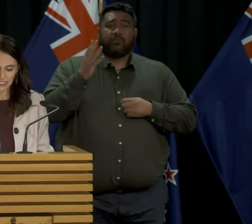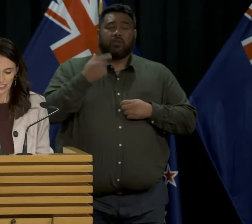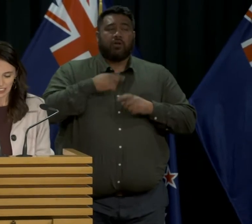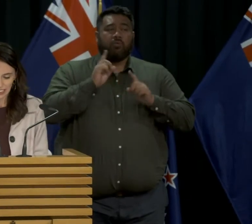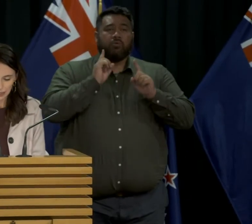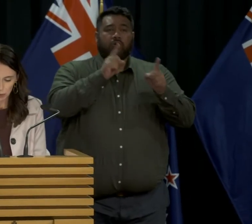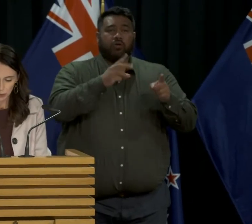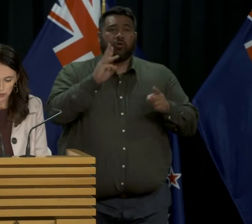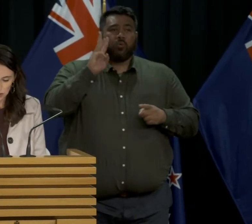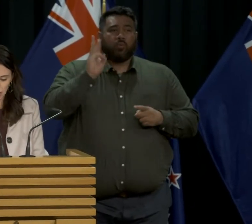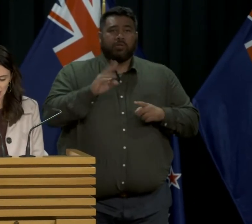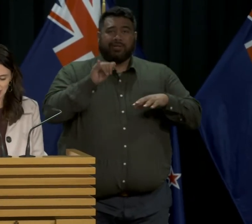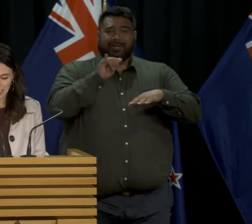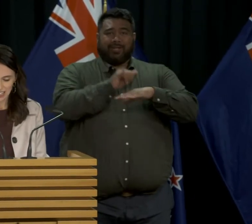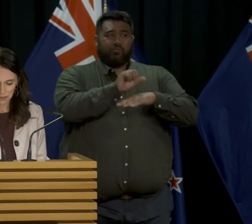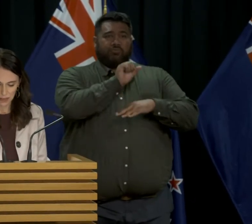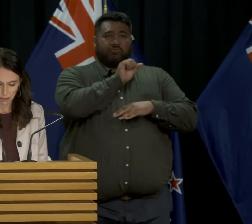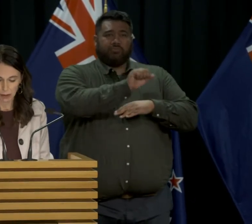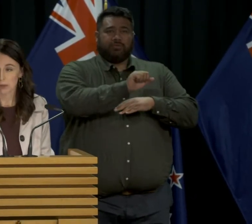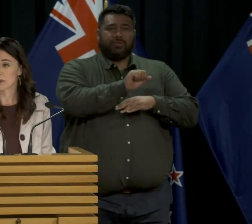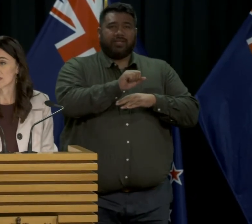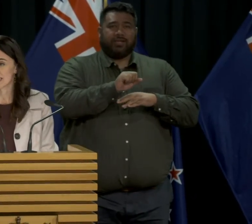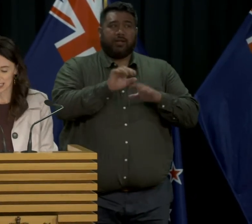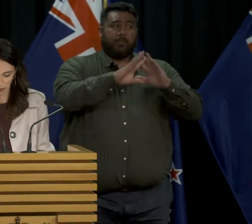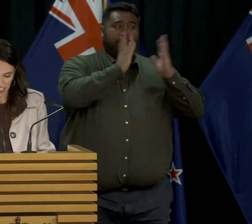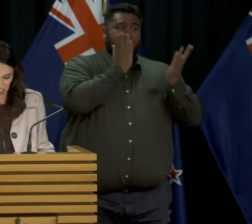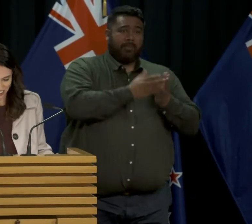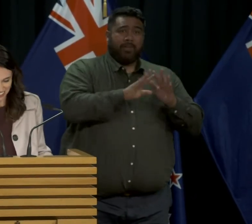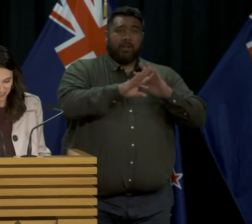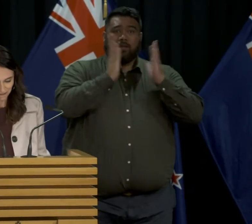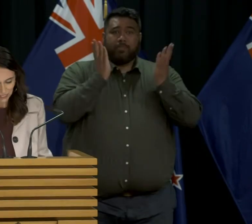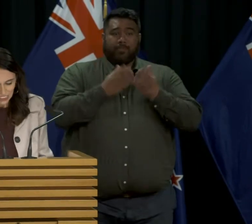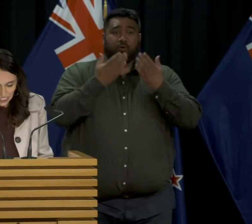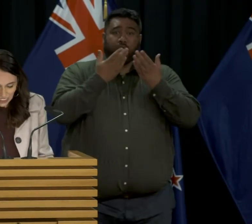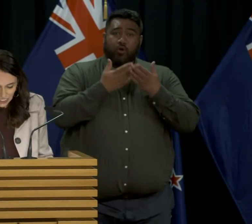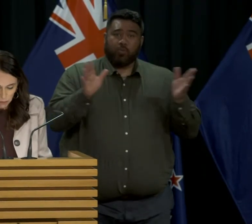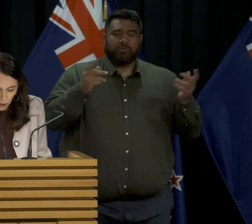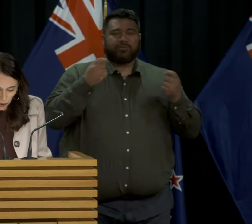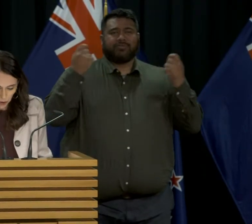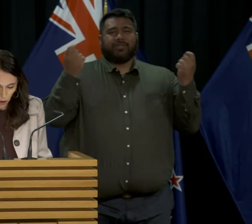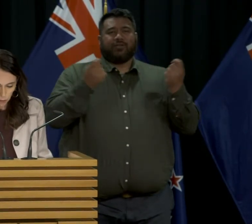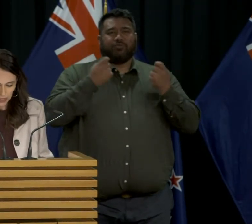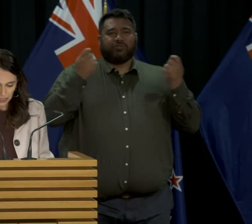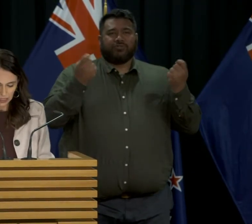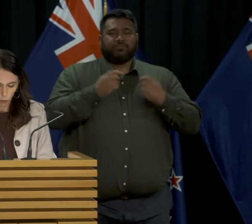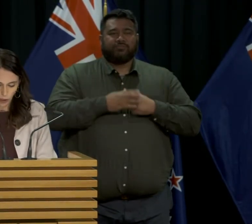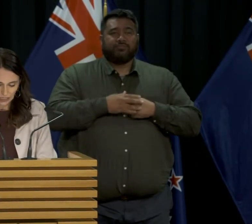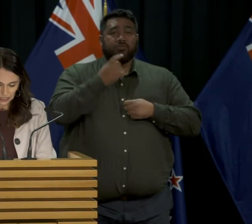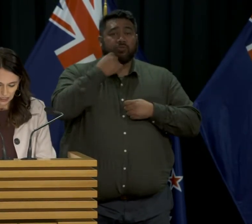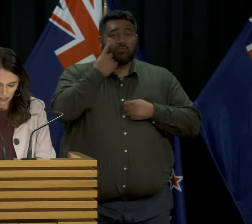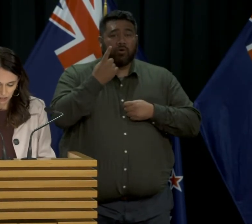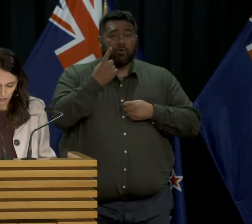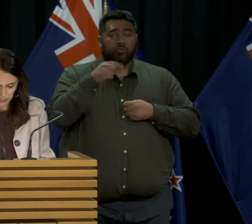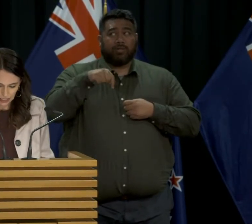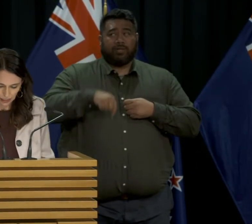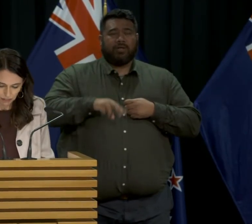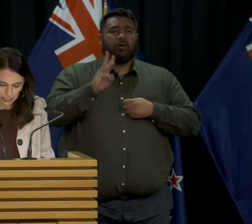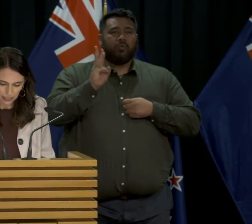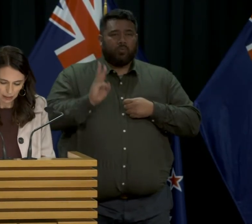attending Wellington Airport's Trans-Tasman Bubble celebrations. Tomorrow, I'll be in